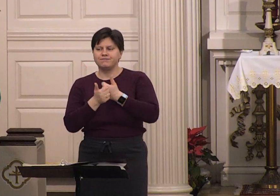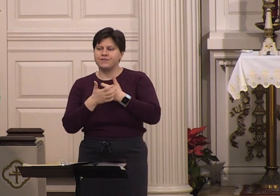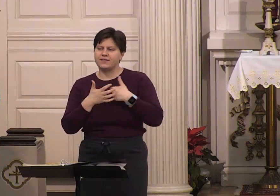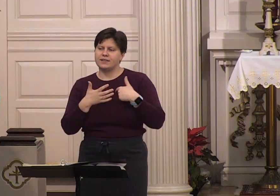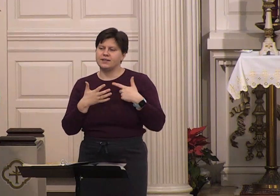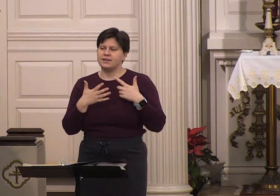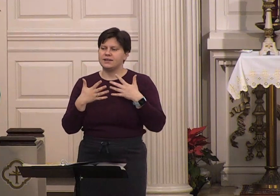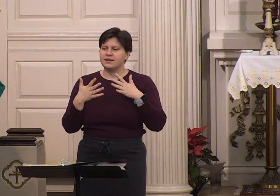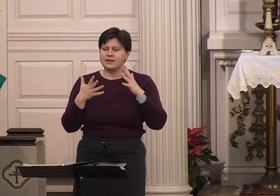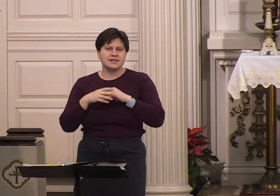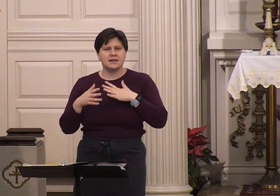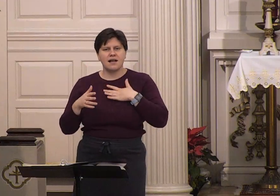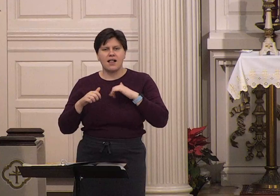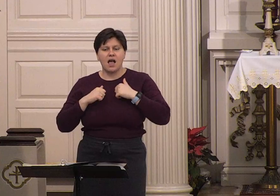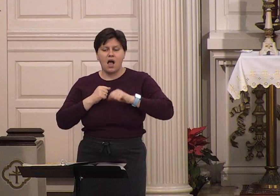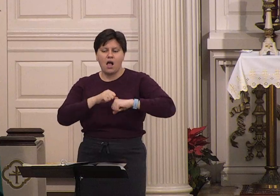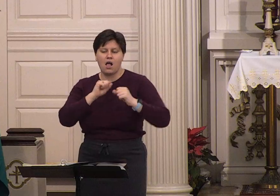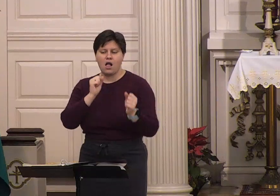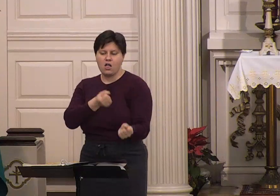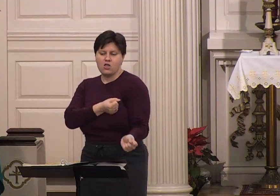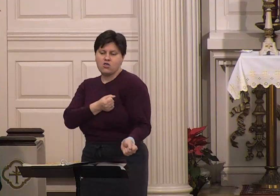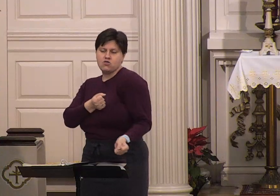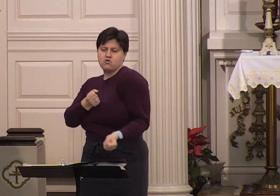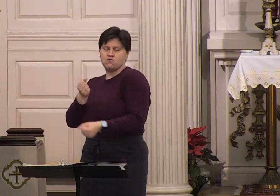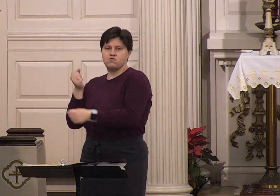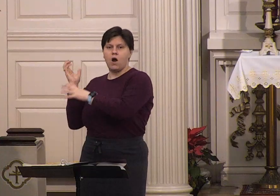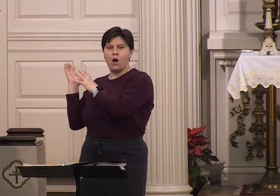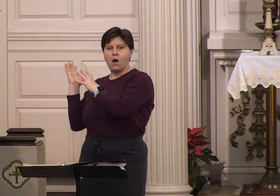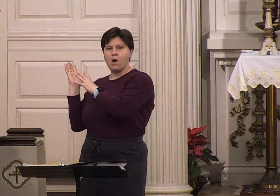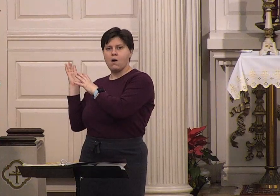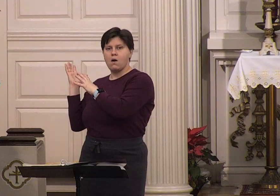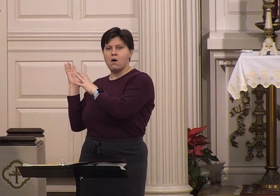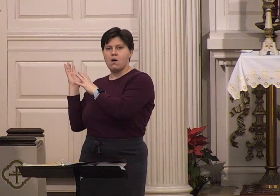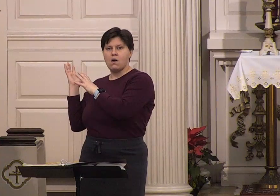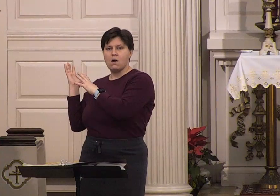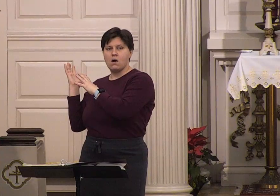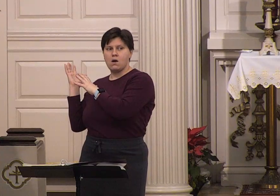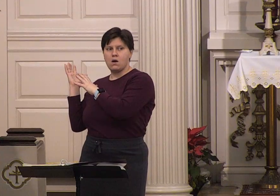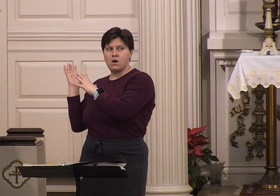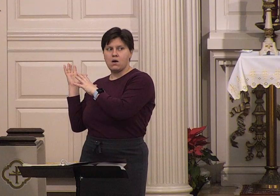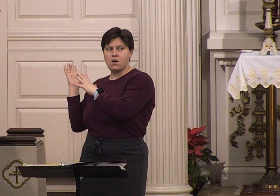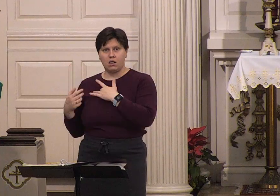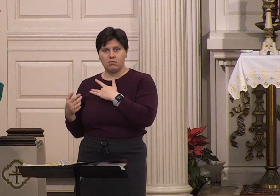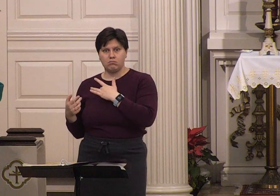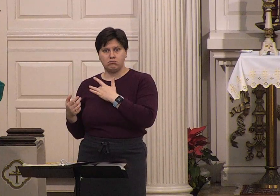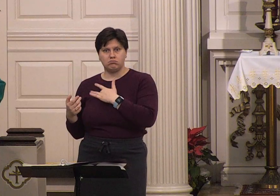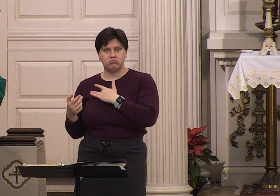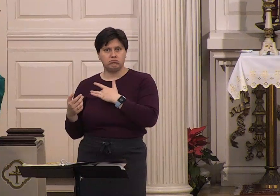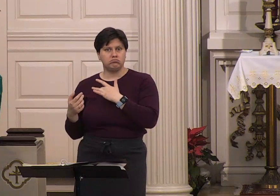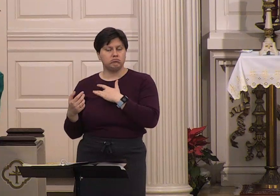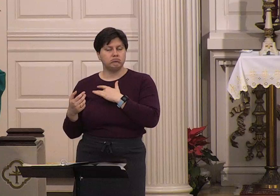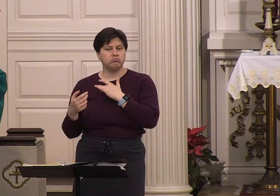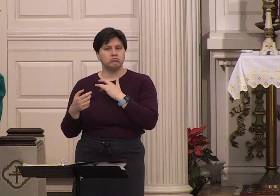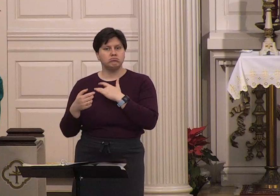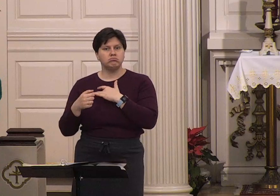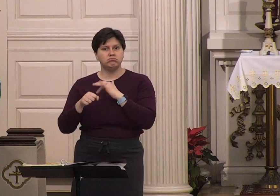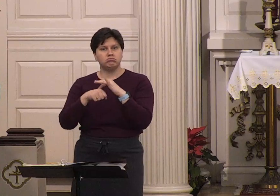life. All those things get thrown out of my heart until my heart is a big